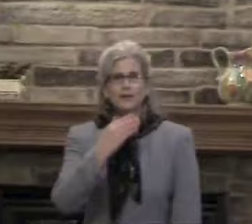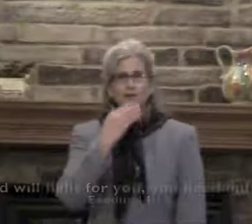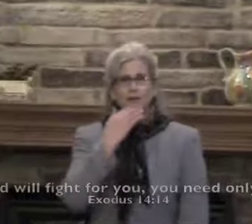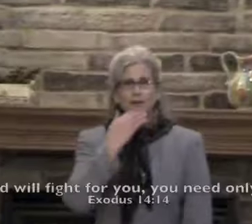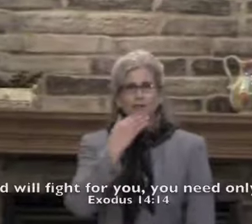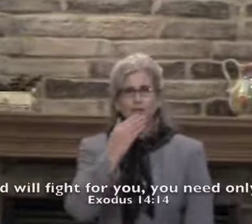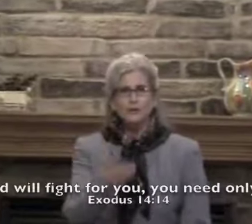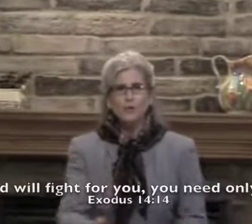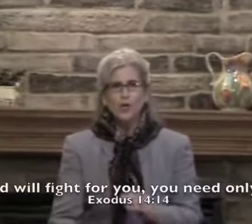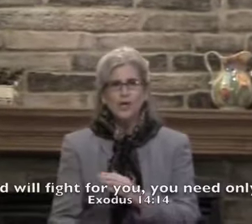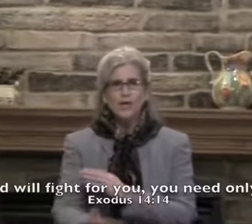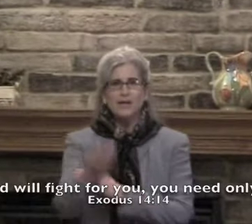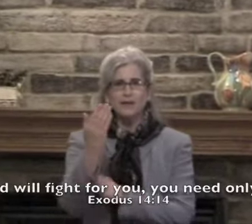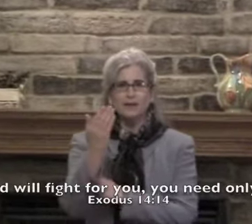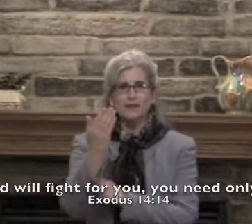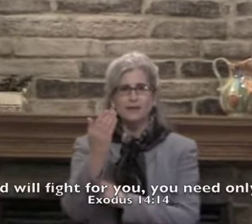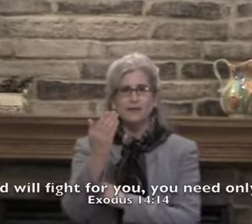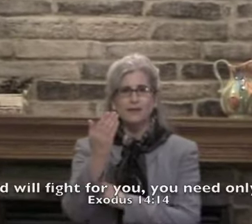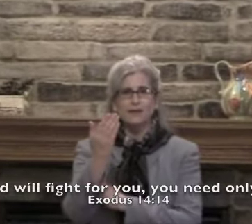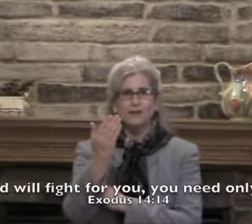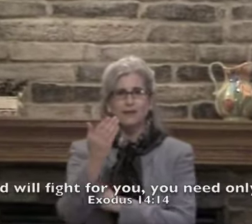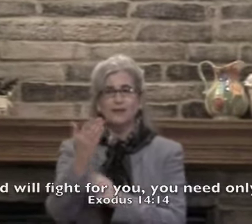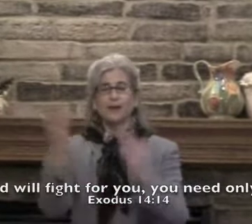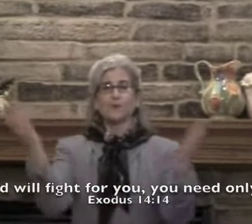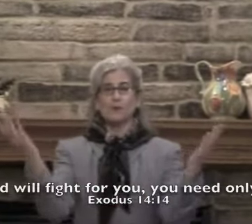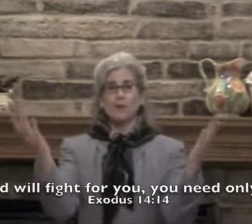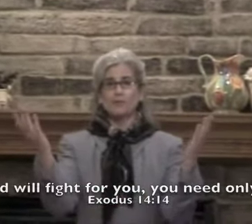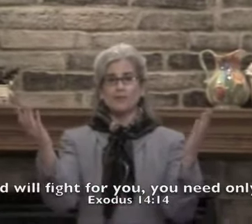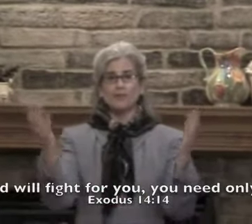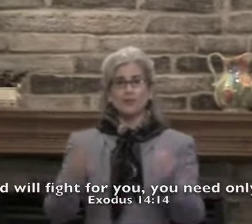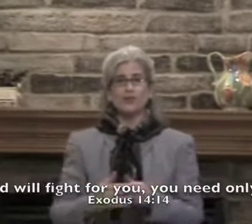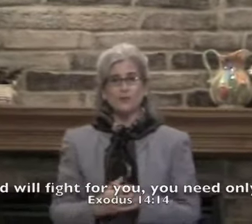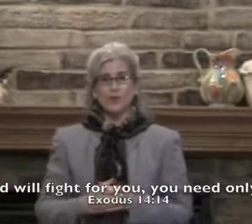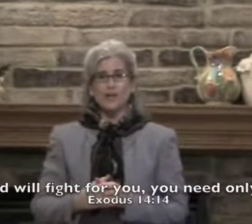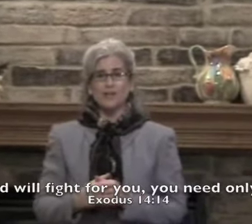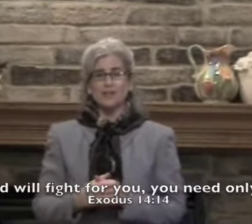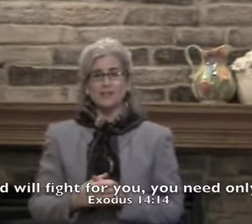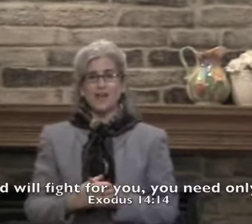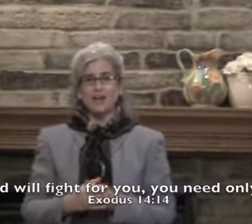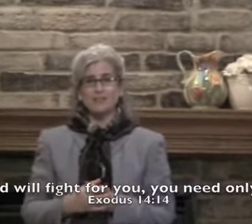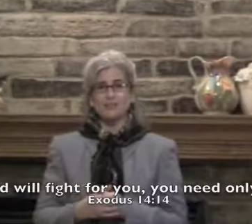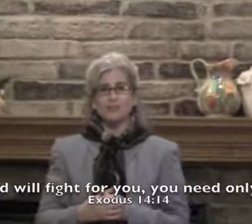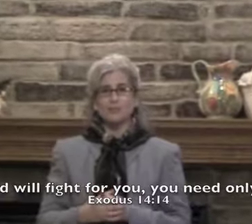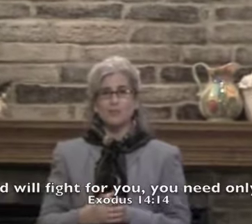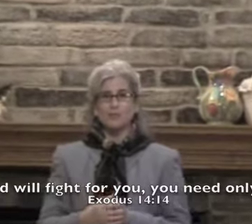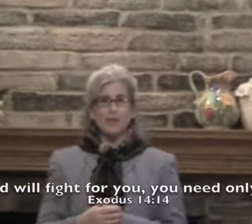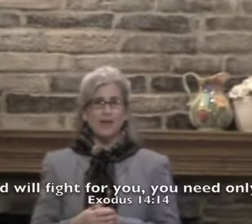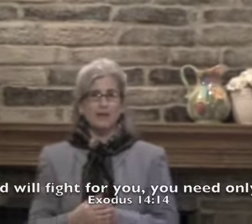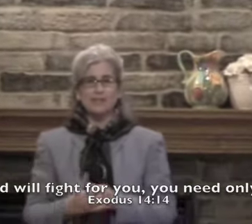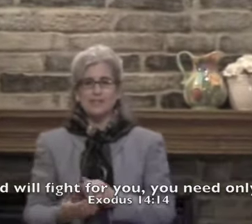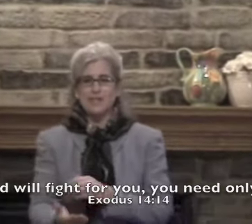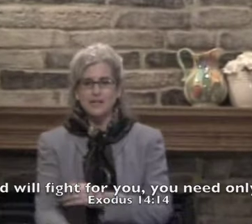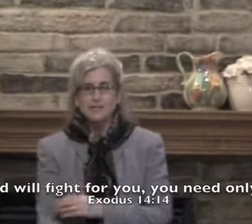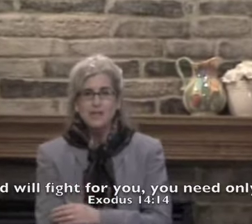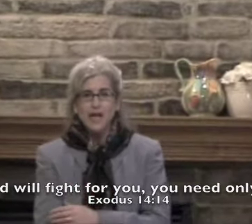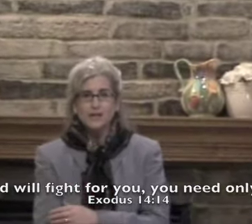Good morning! We were able to learn good morning in class. Do you remember that? It's that sun